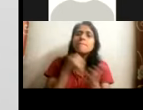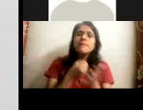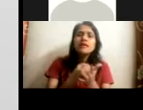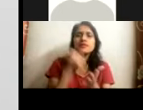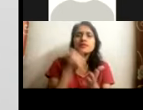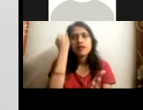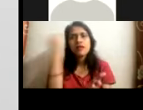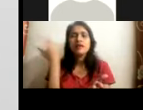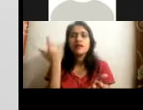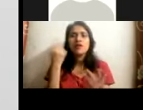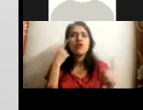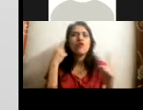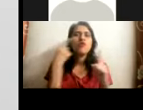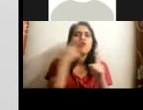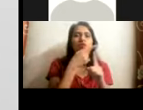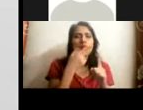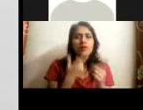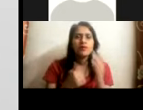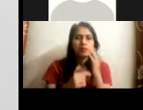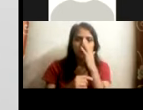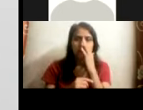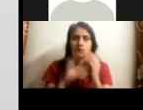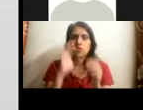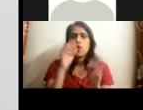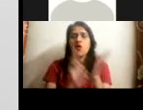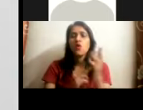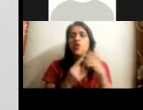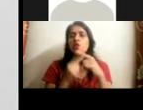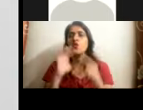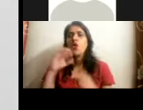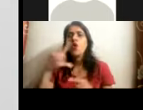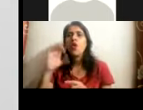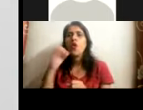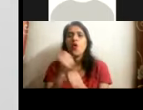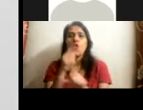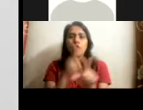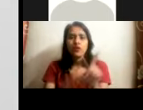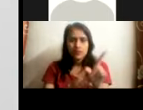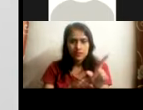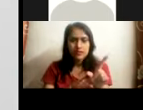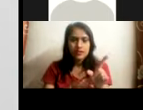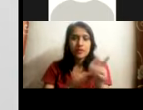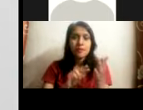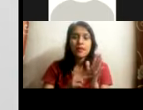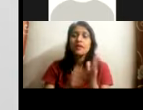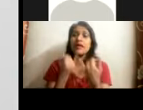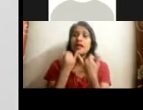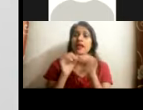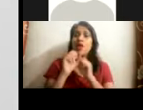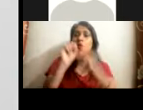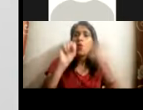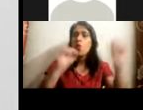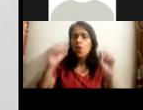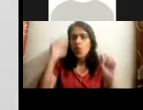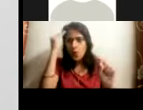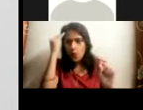be objectivist ontology would believe that if the reality exists independent of what humans know or do not